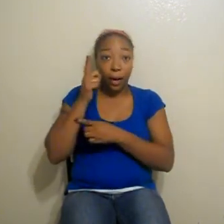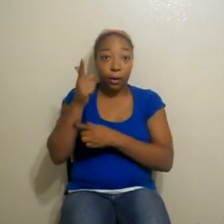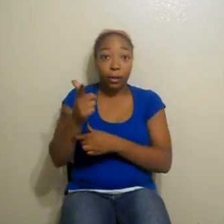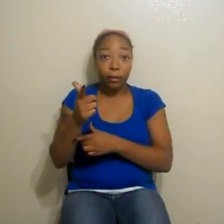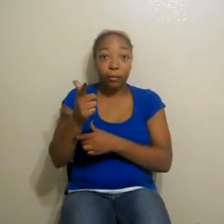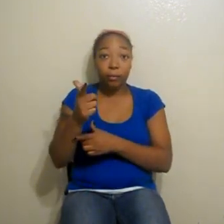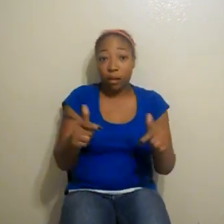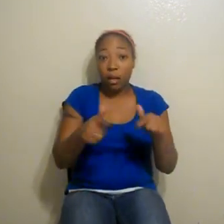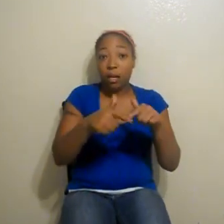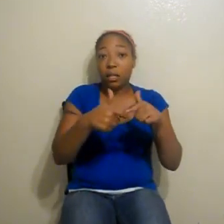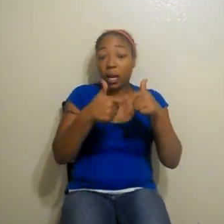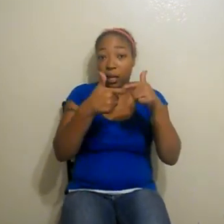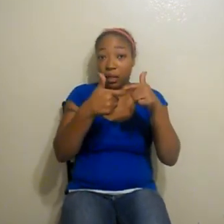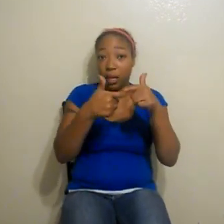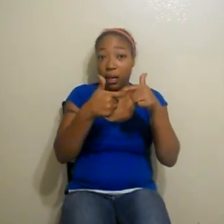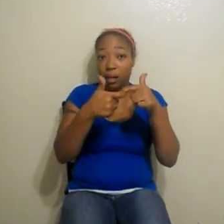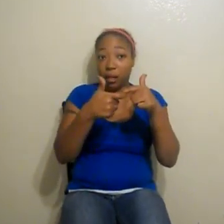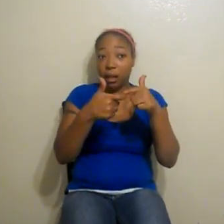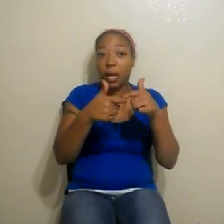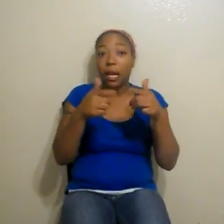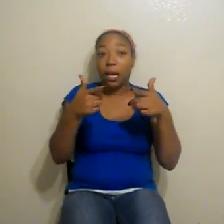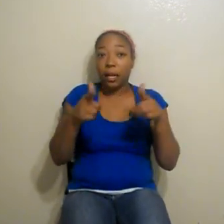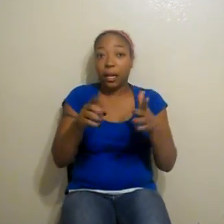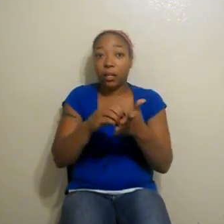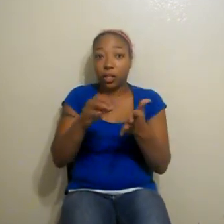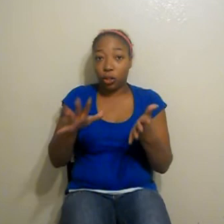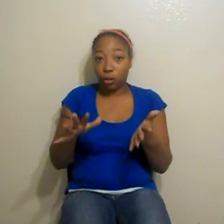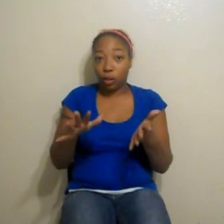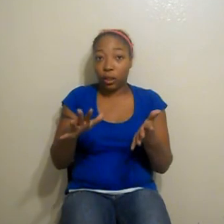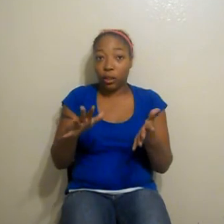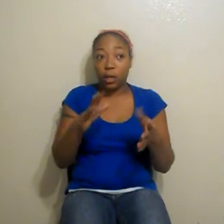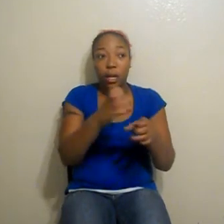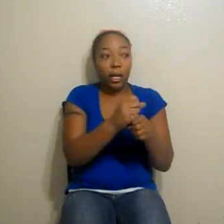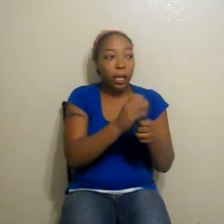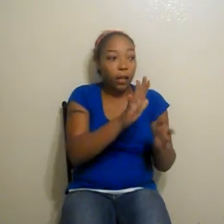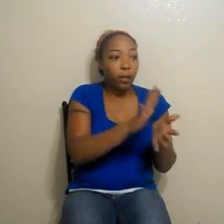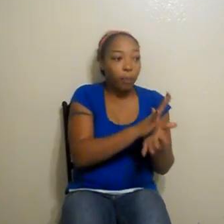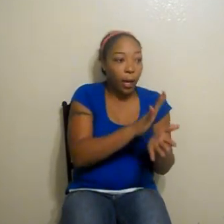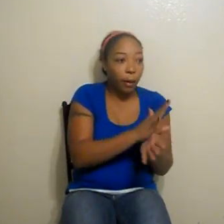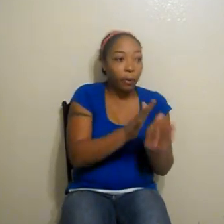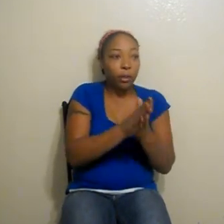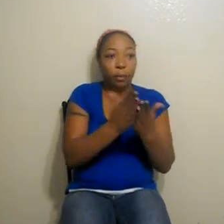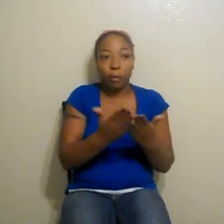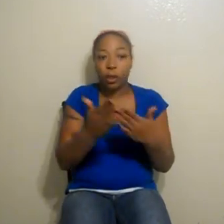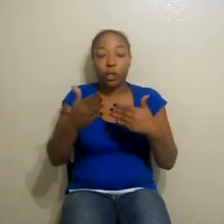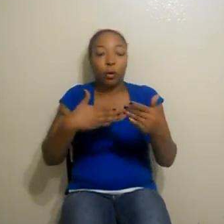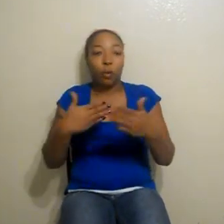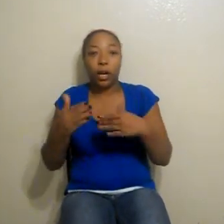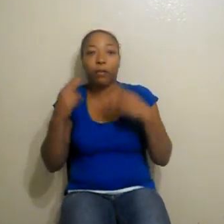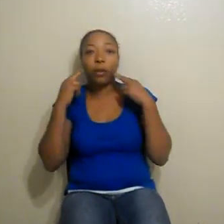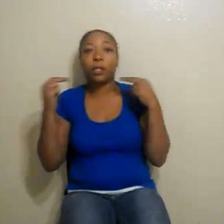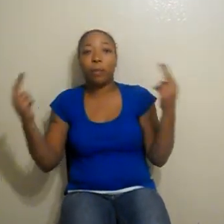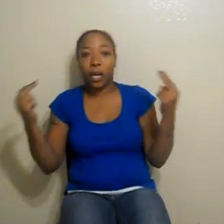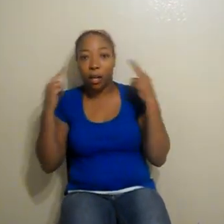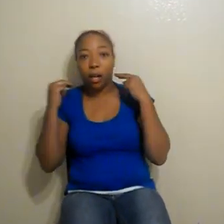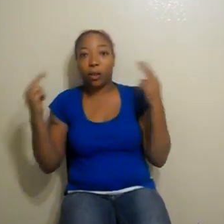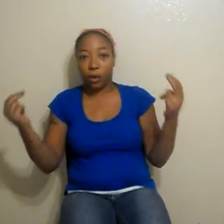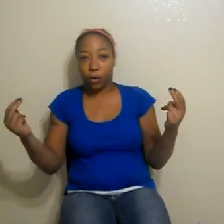louder, take a second and let the students get their papers and books or whatever is making all of the